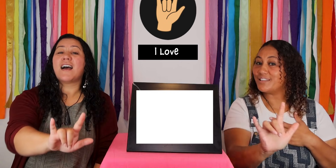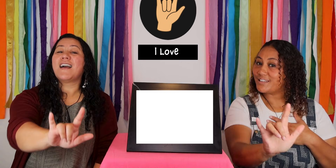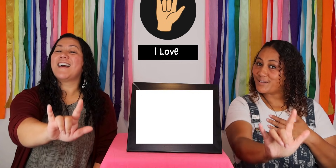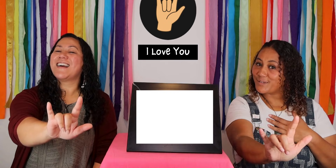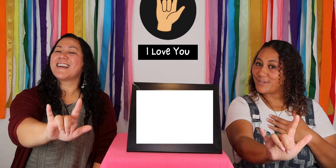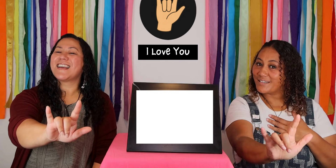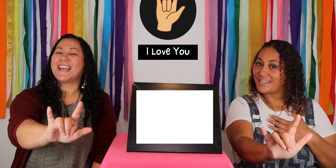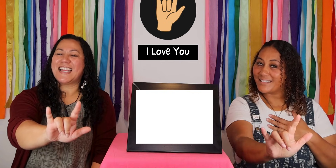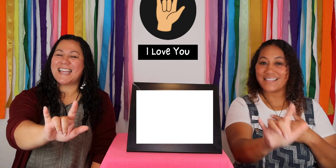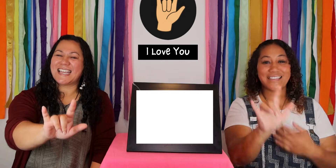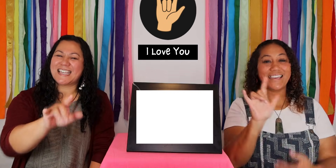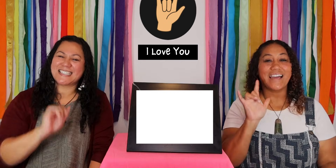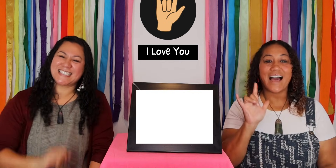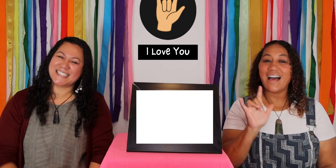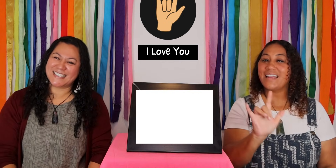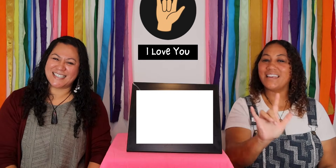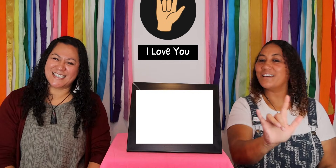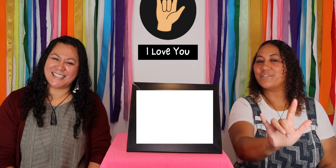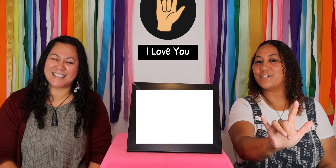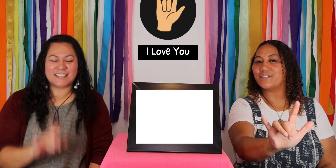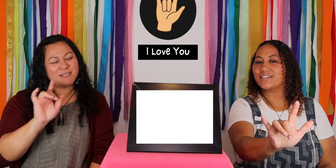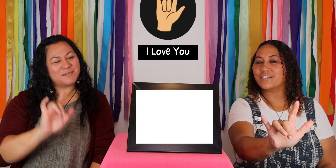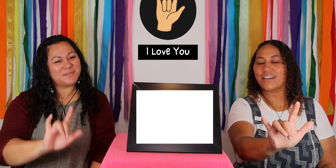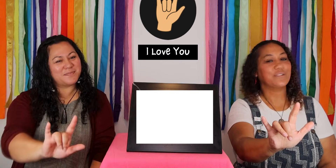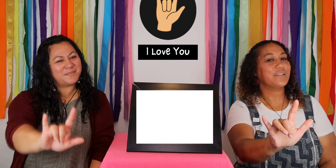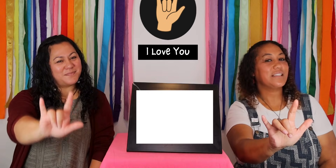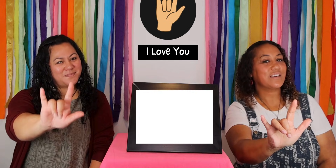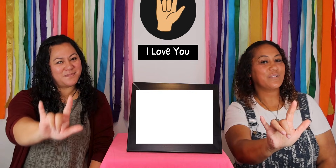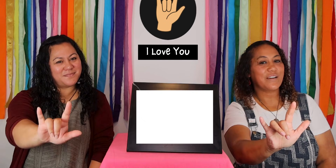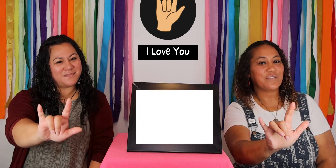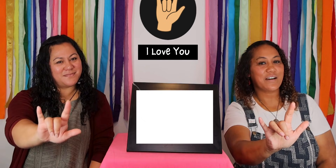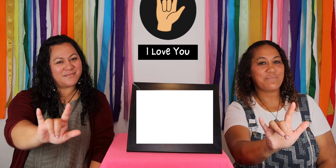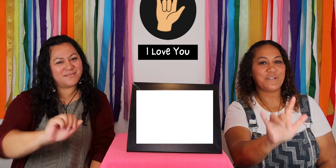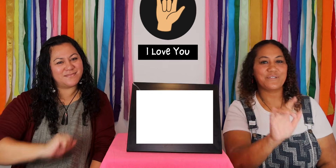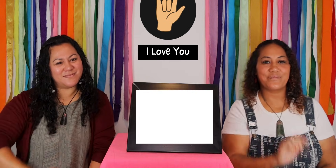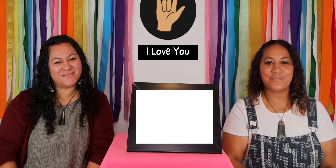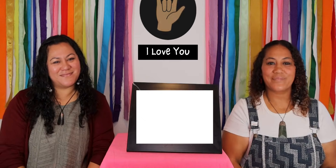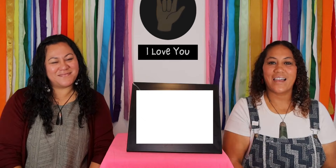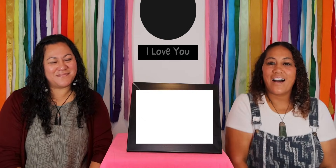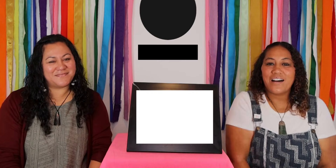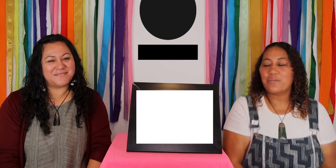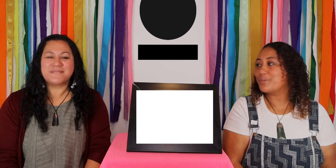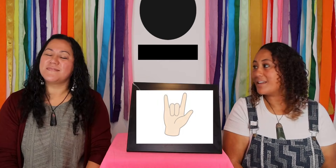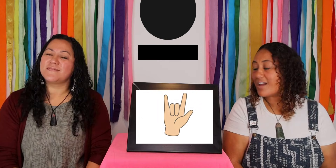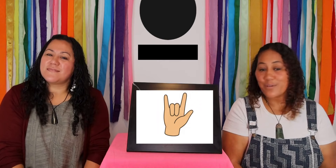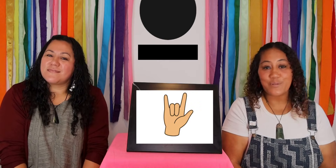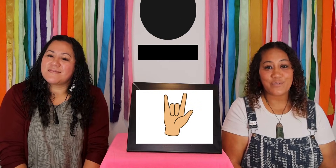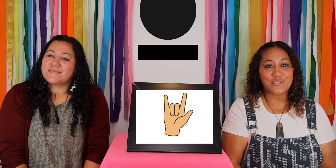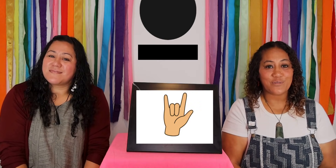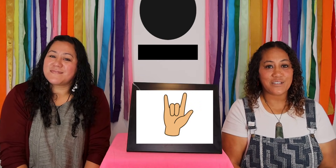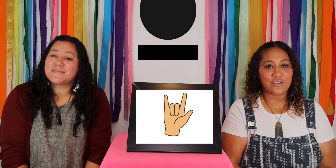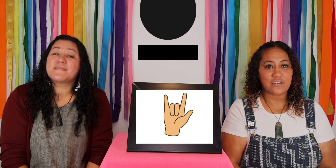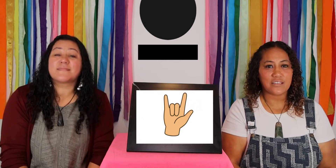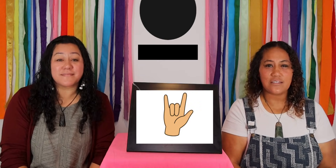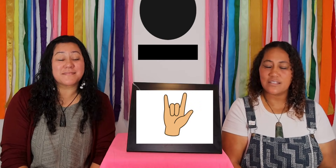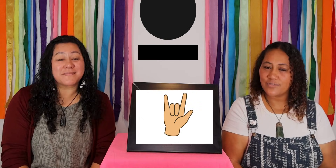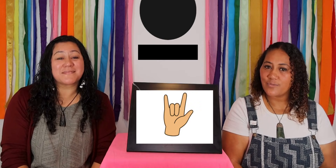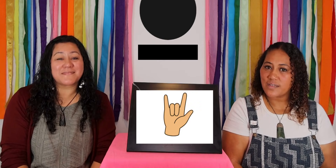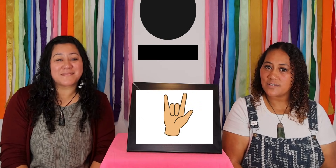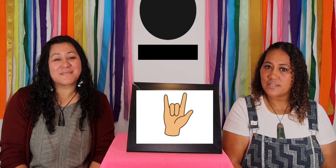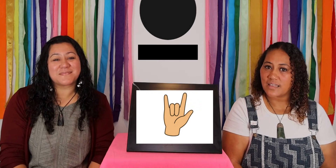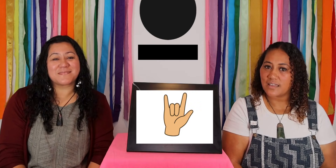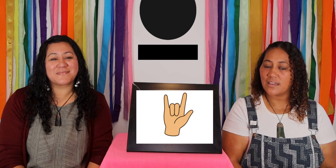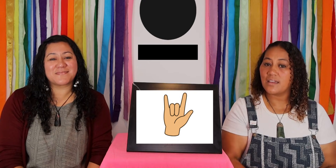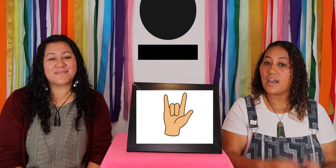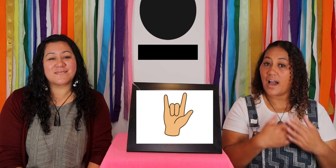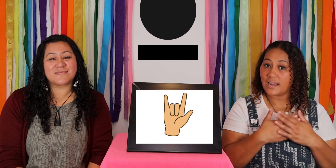love you. That's it. I love you. Ka nui taku aroha mo. Well, we hope you enjoyed learning those different